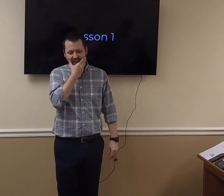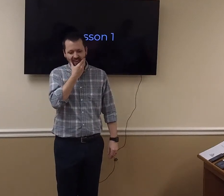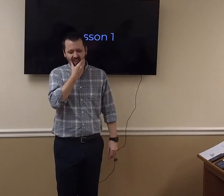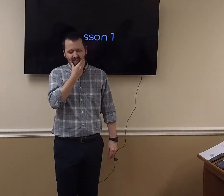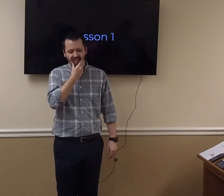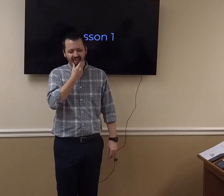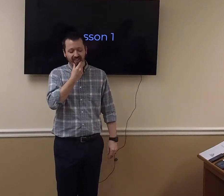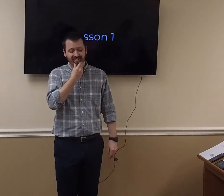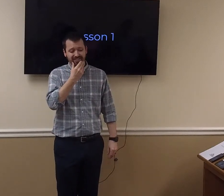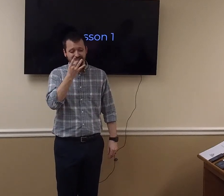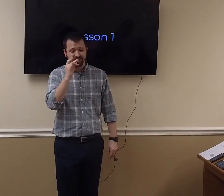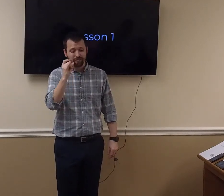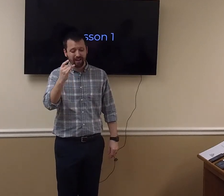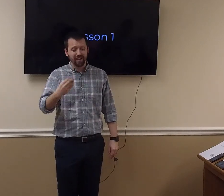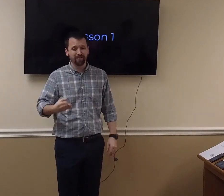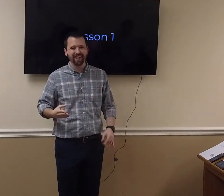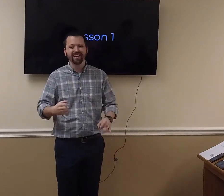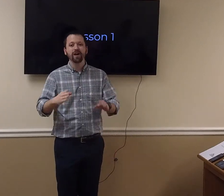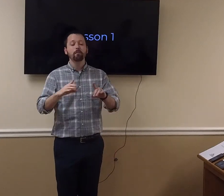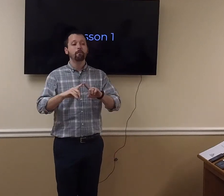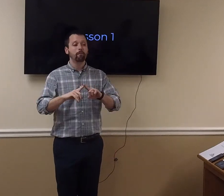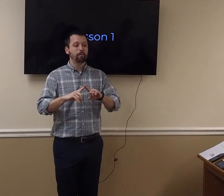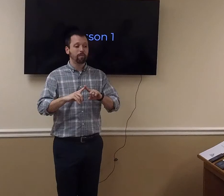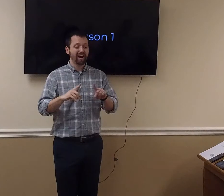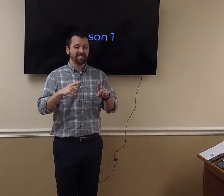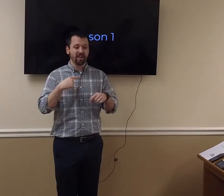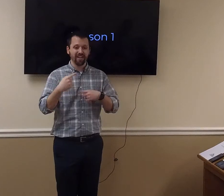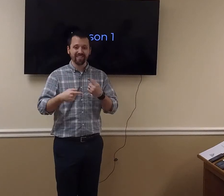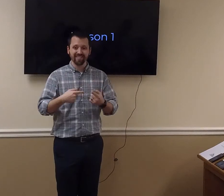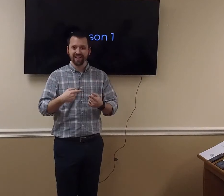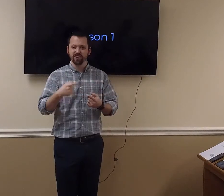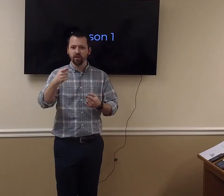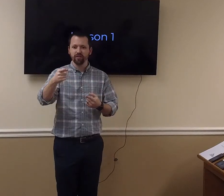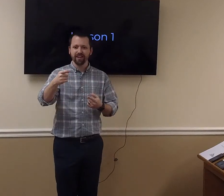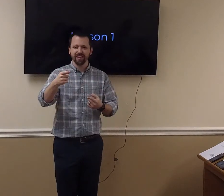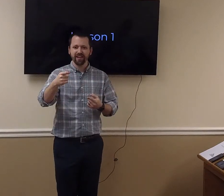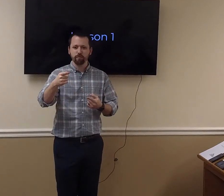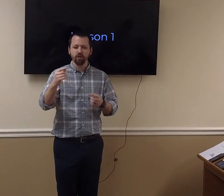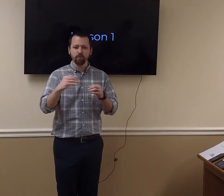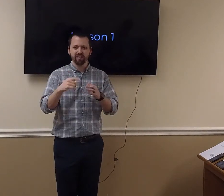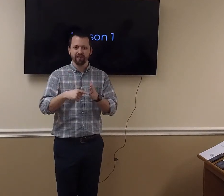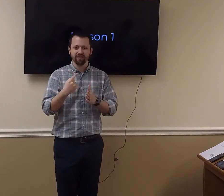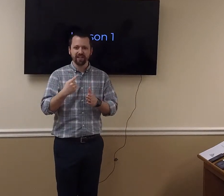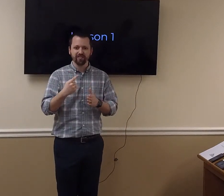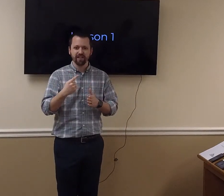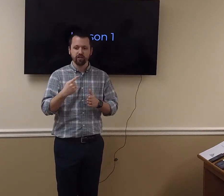Yeah, it was an interesting job. But I say all that to say, more than once I think I've said,